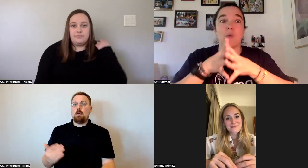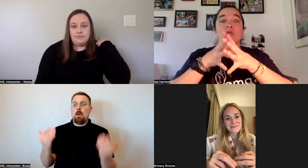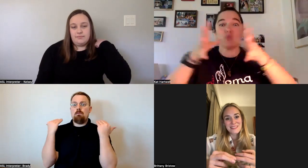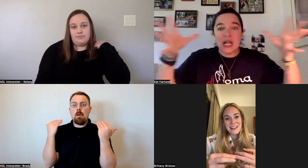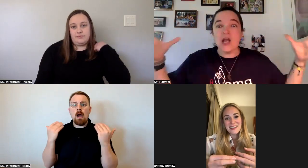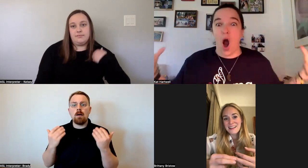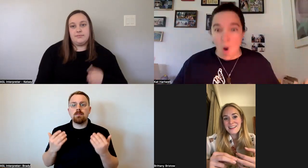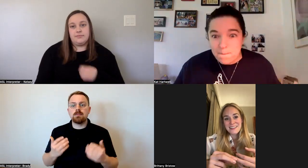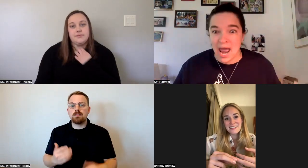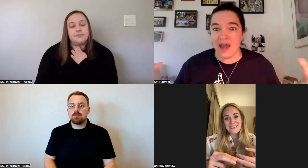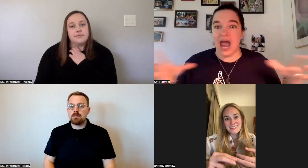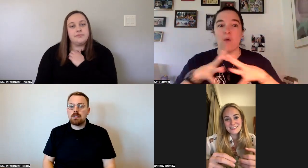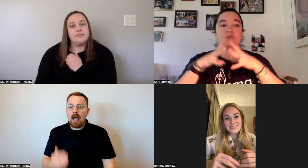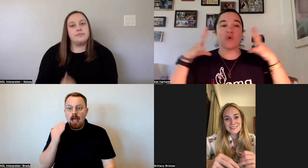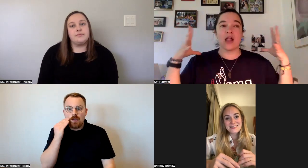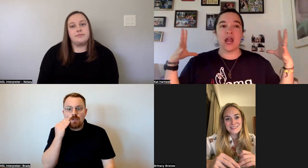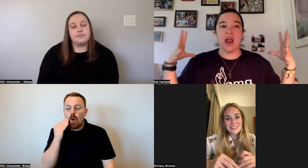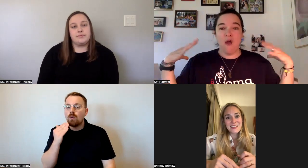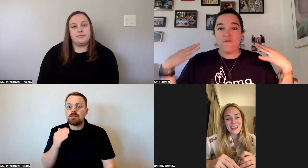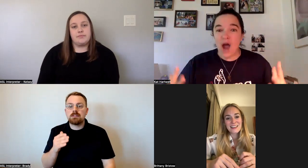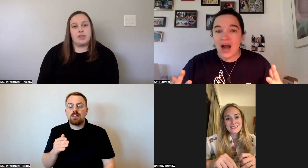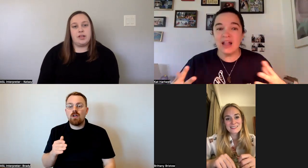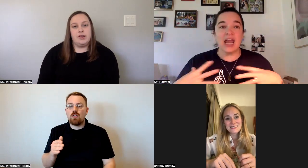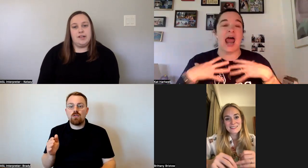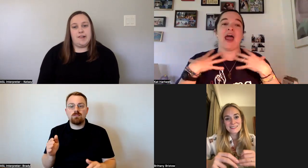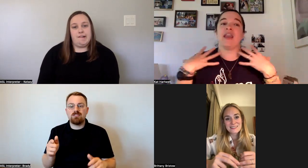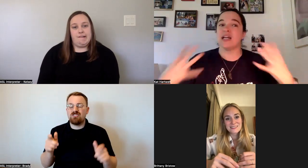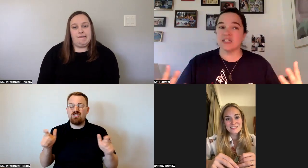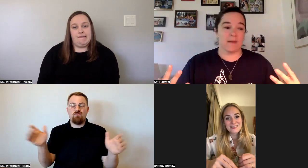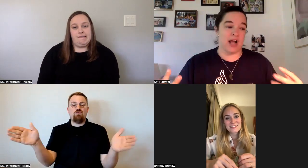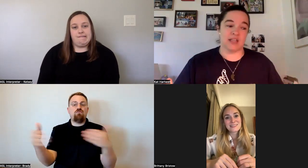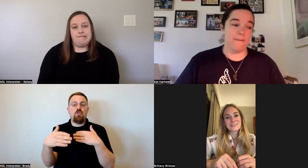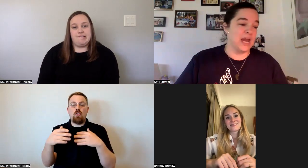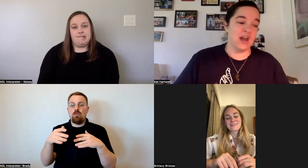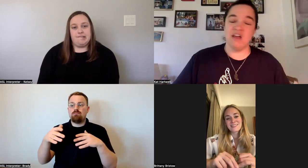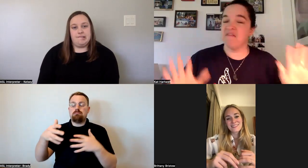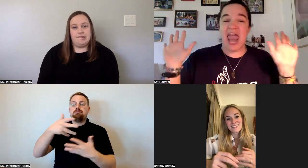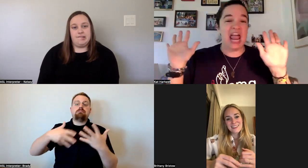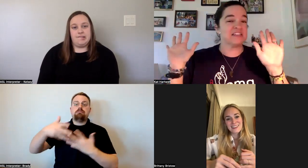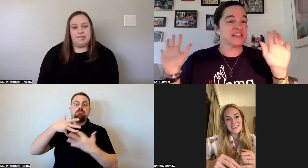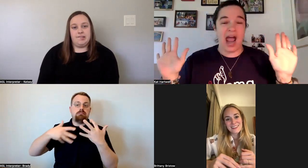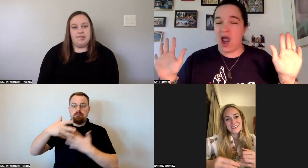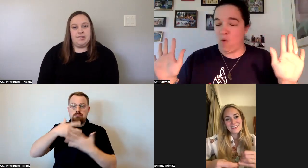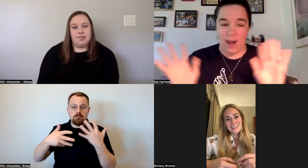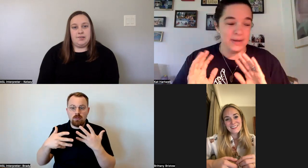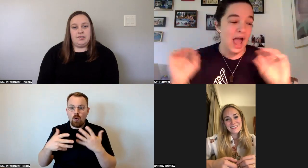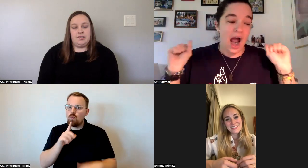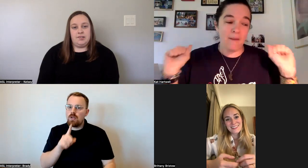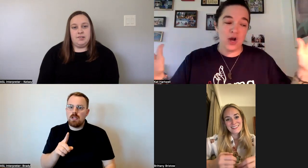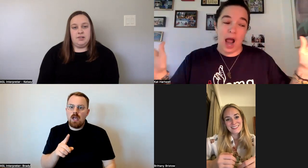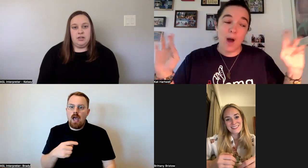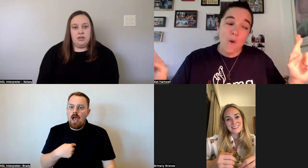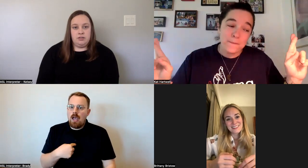or because it was really open and it was really friendly and intimate. I mean, hands down. I